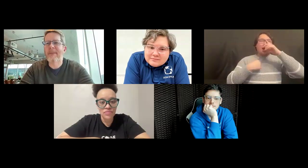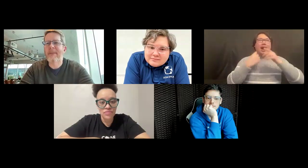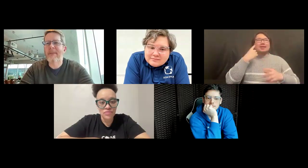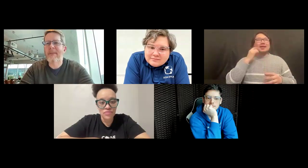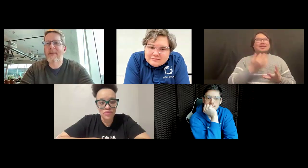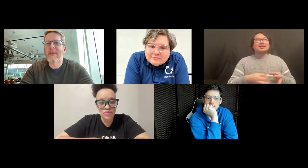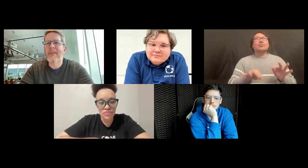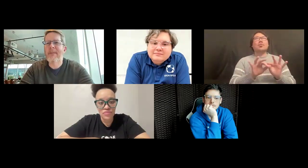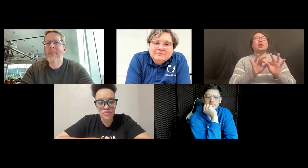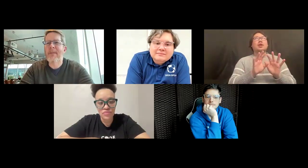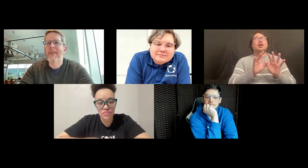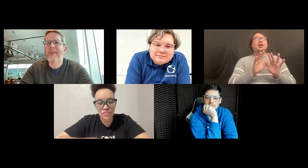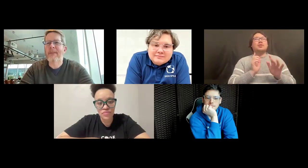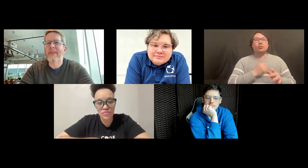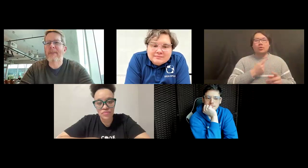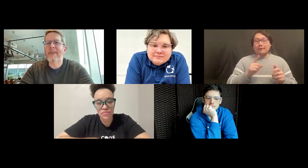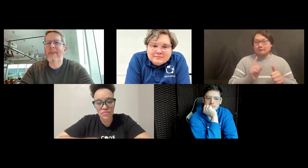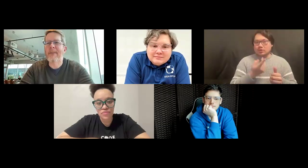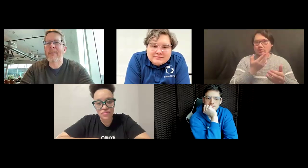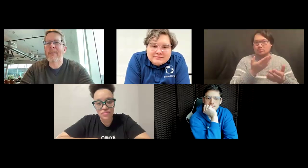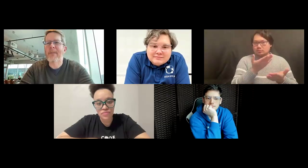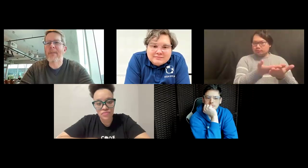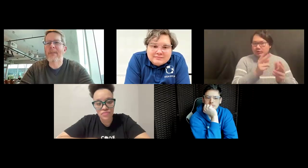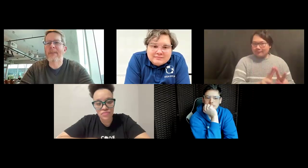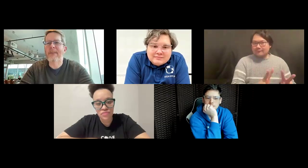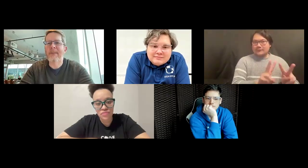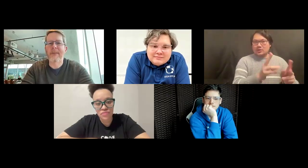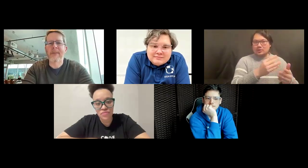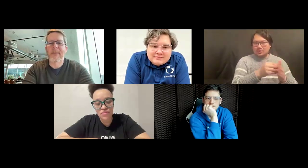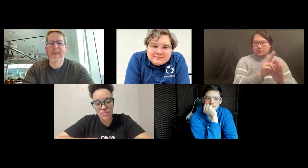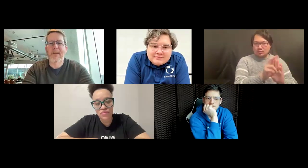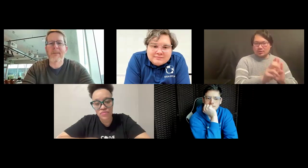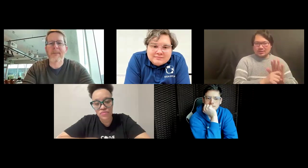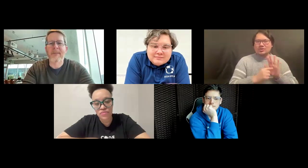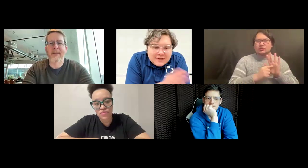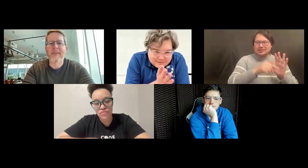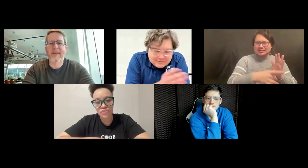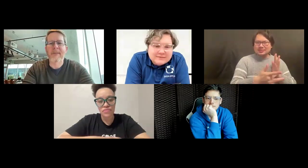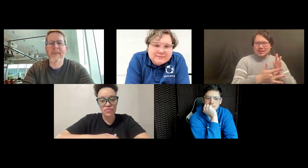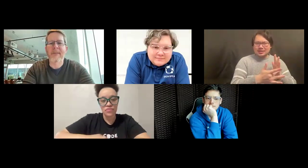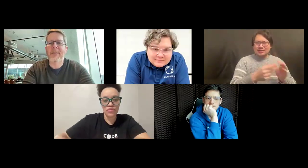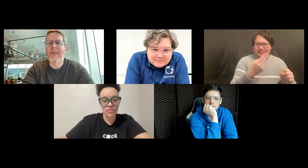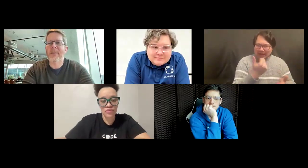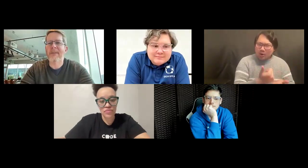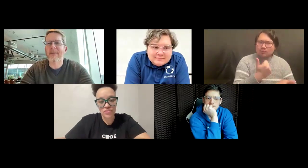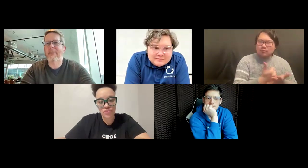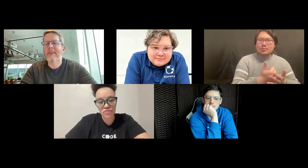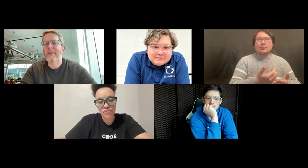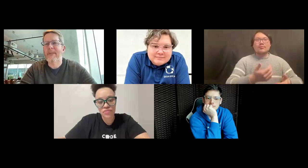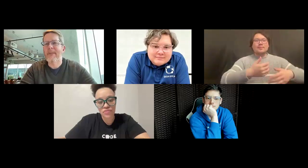also with like the ocean, I think it's important that the first thing is, like you said, that we're able to kind of